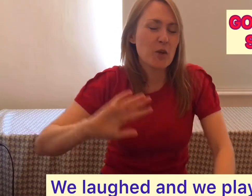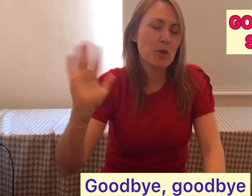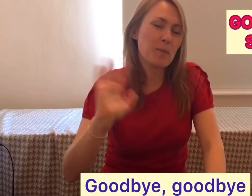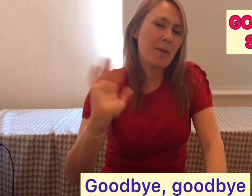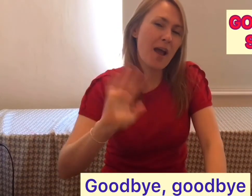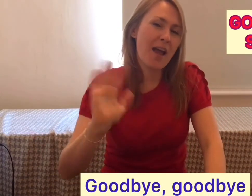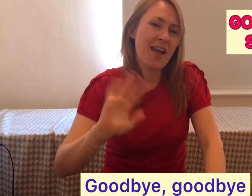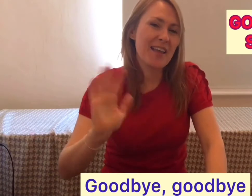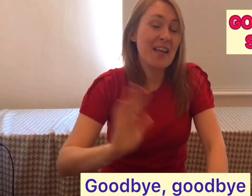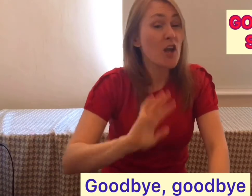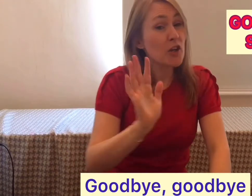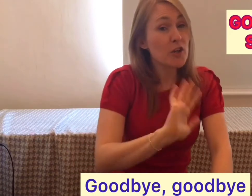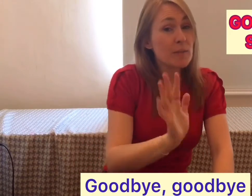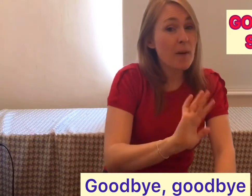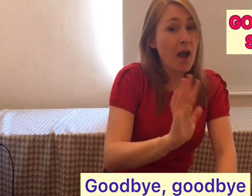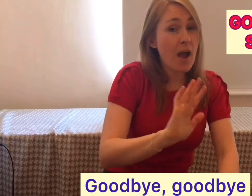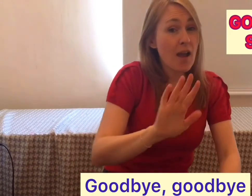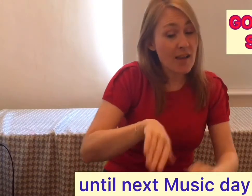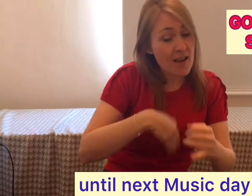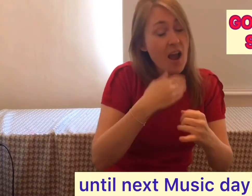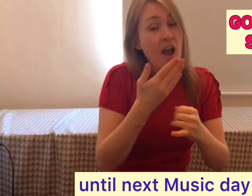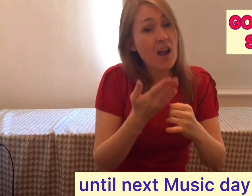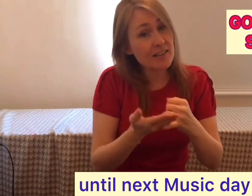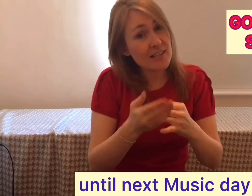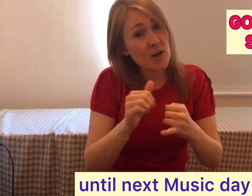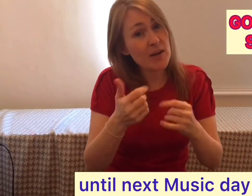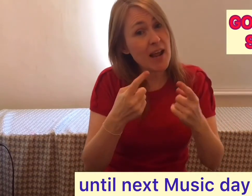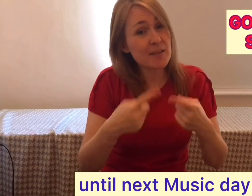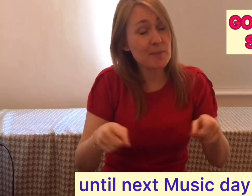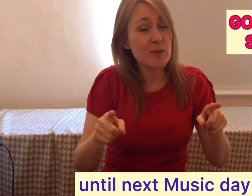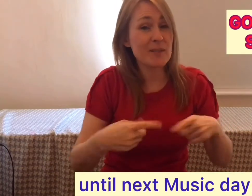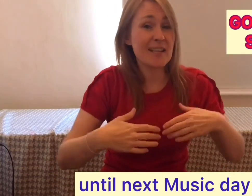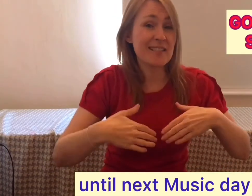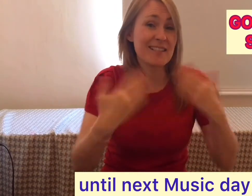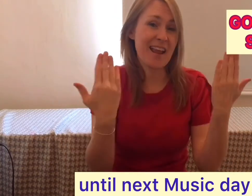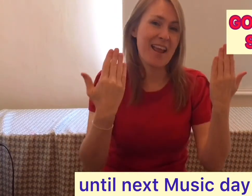goodbye, goodbye, until next music day.